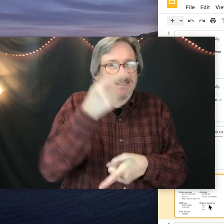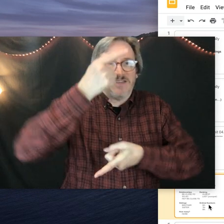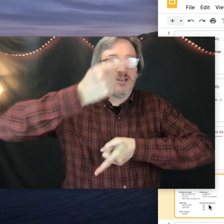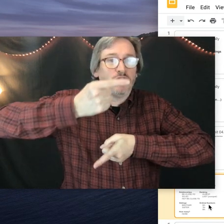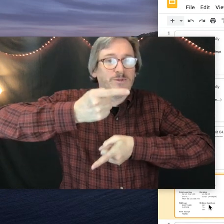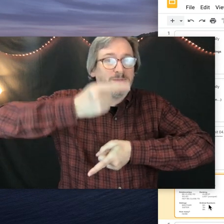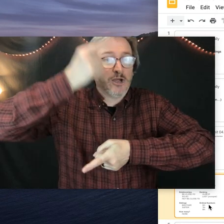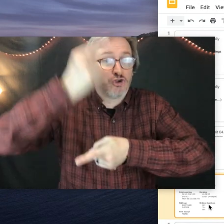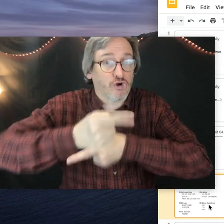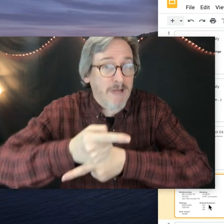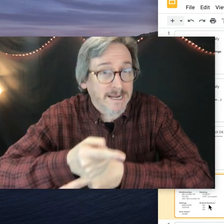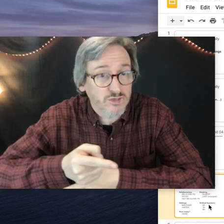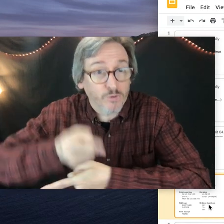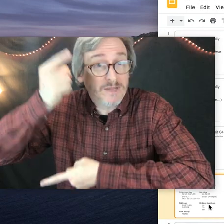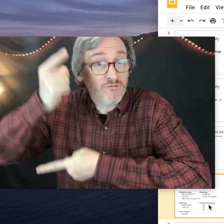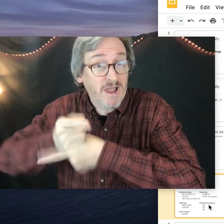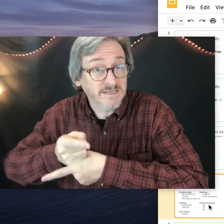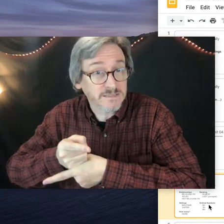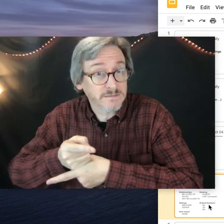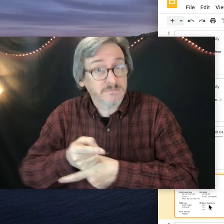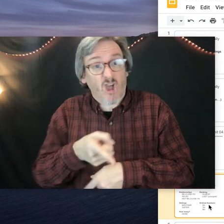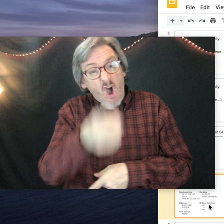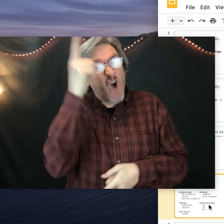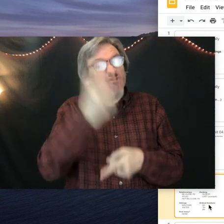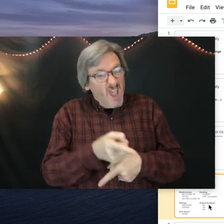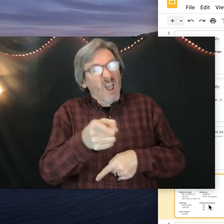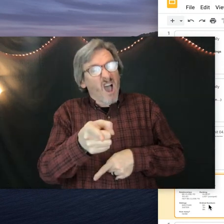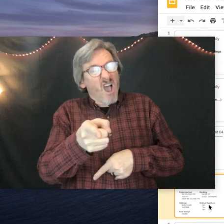But it has nothing to do with being correct or being right.